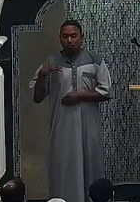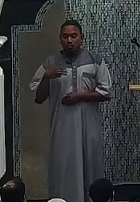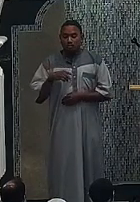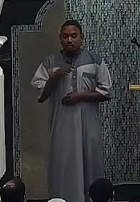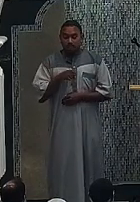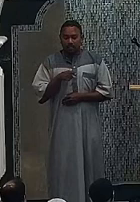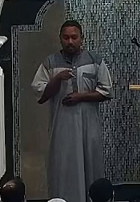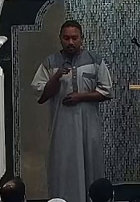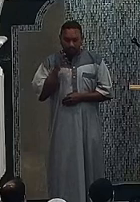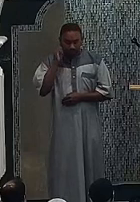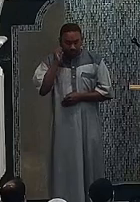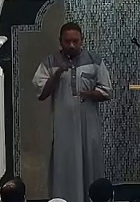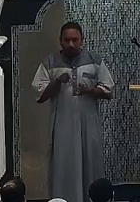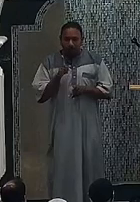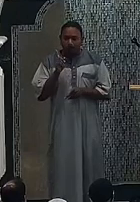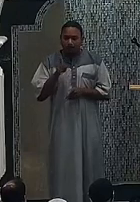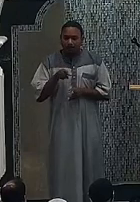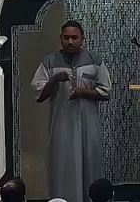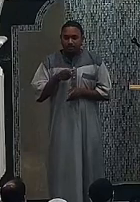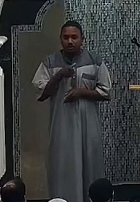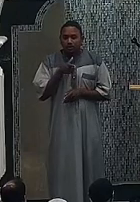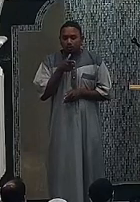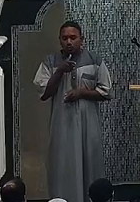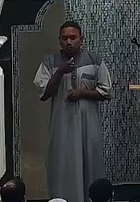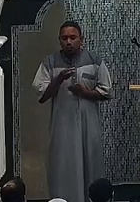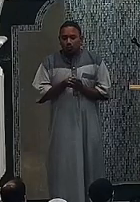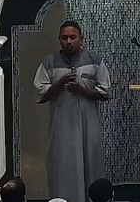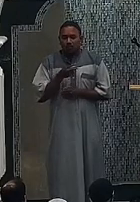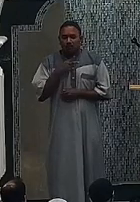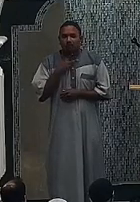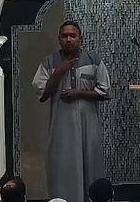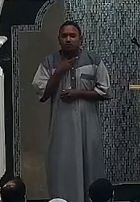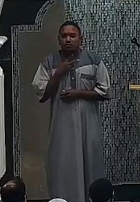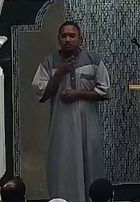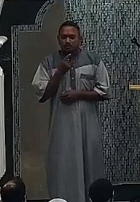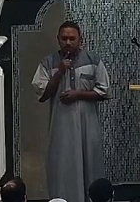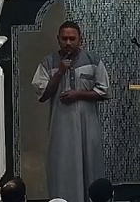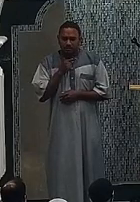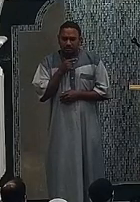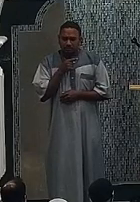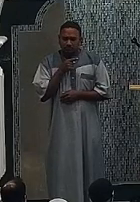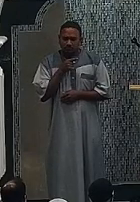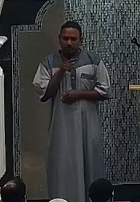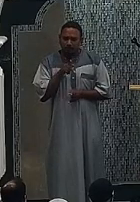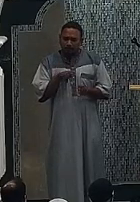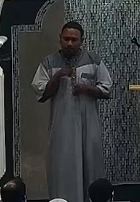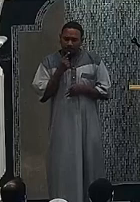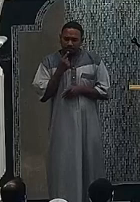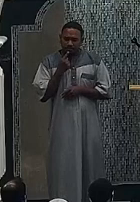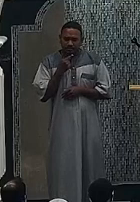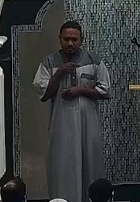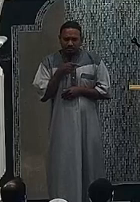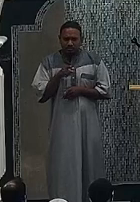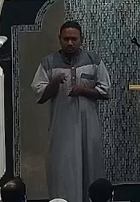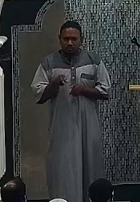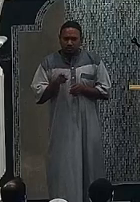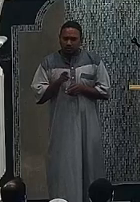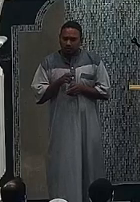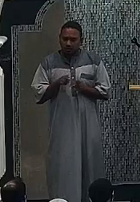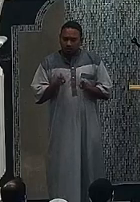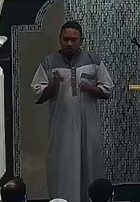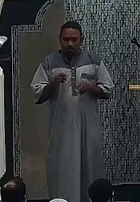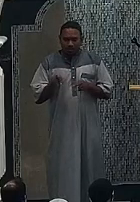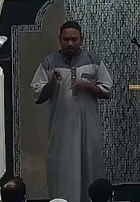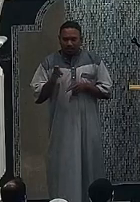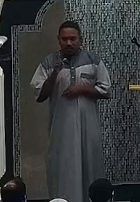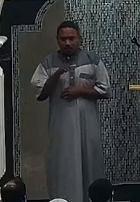language, how can you grasp what is taught to you? That failed